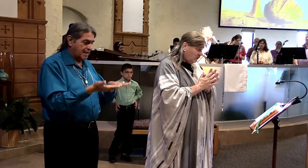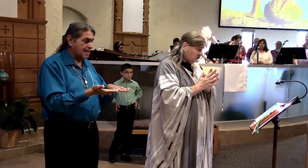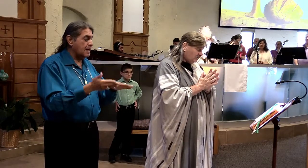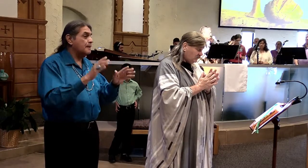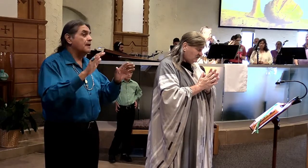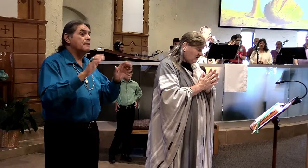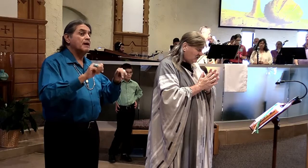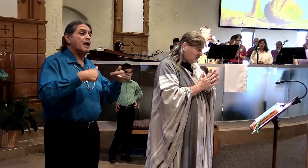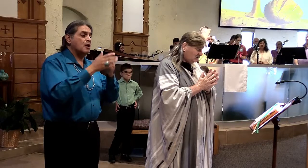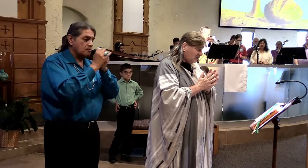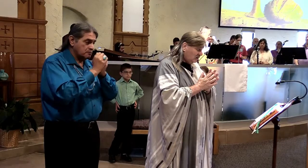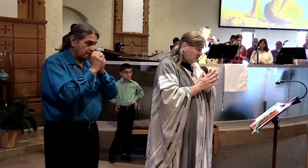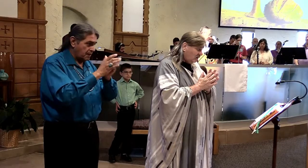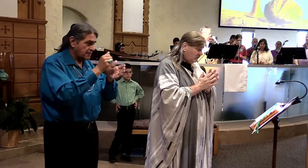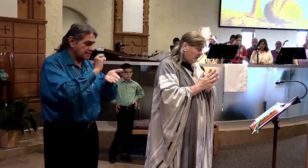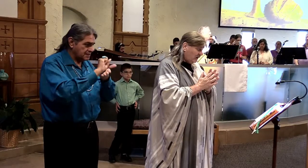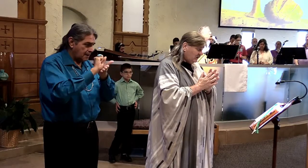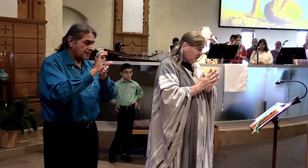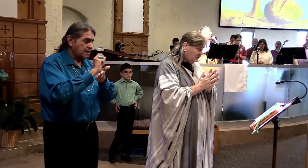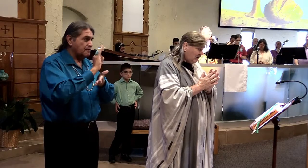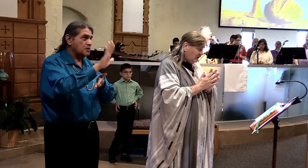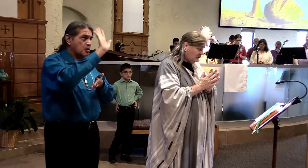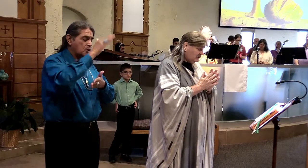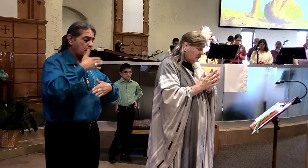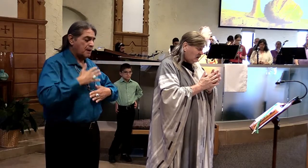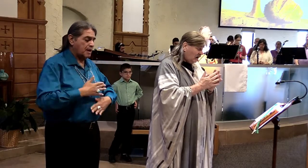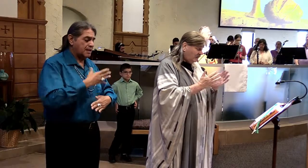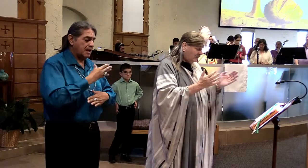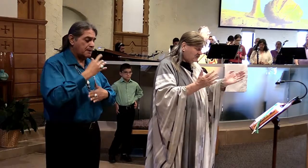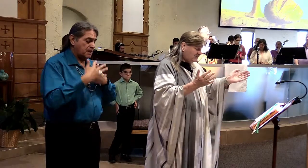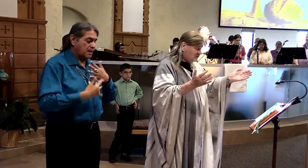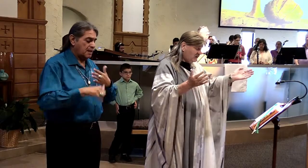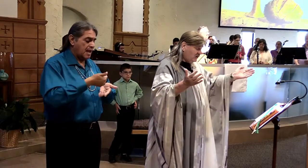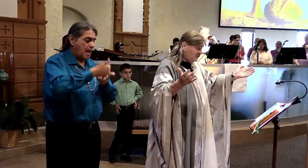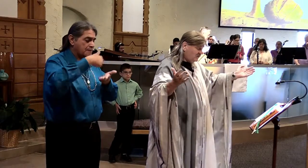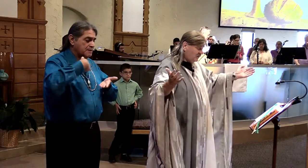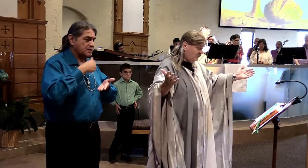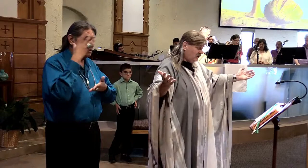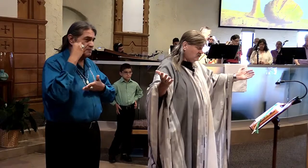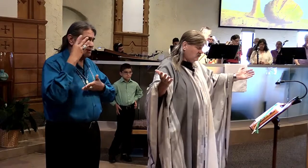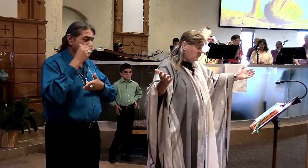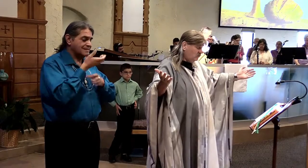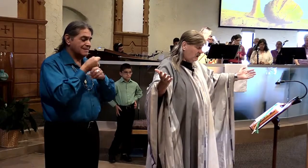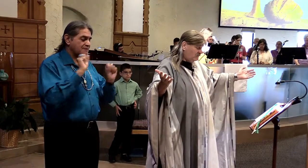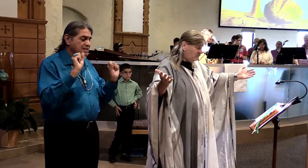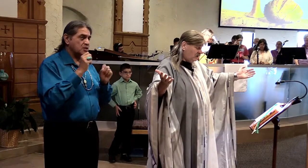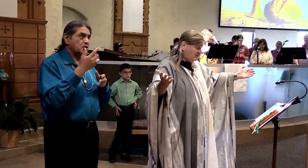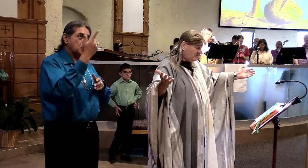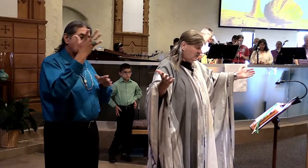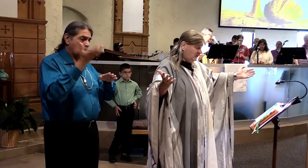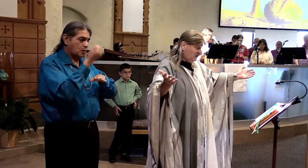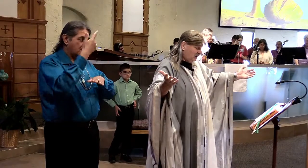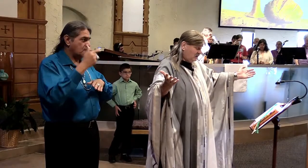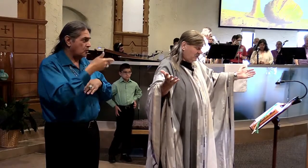May our worship of this sacrament of your body and blood help us to experience the salvation you won for